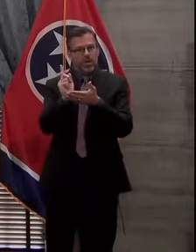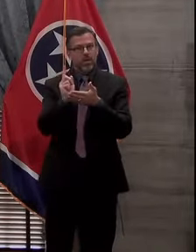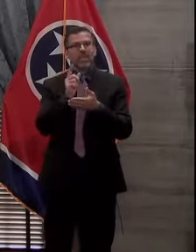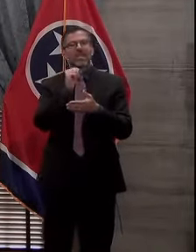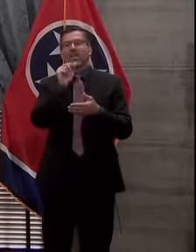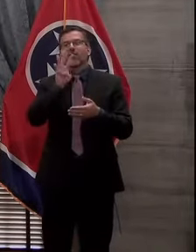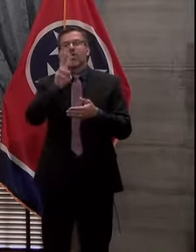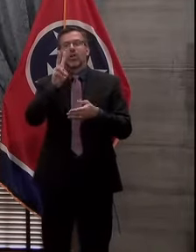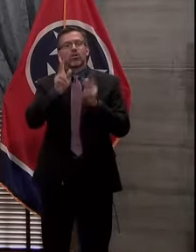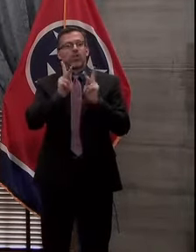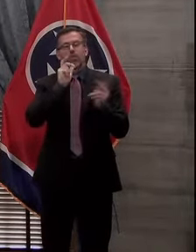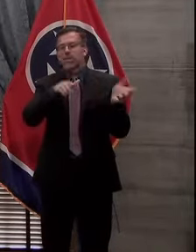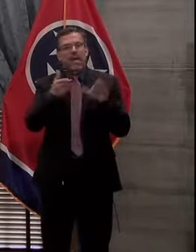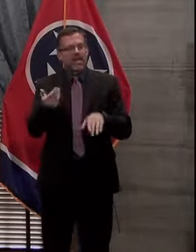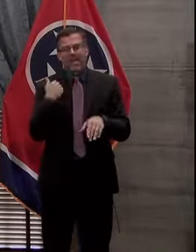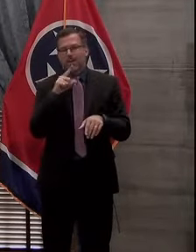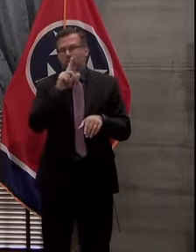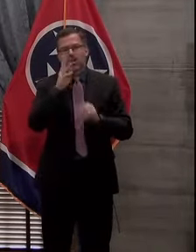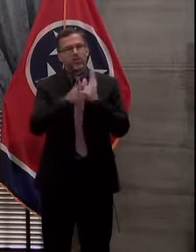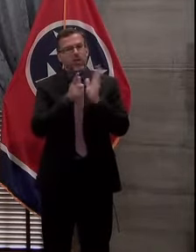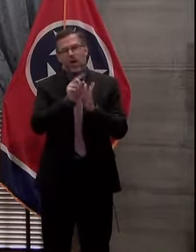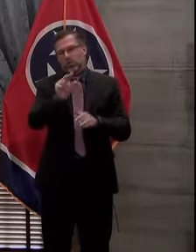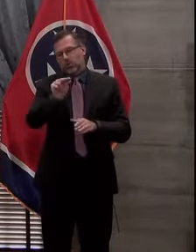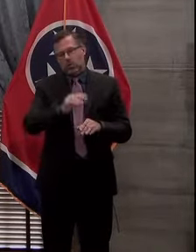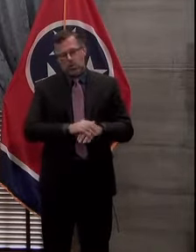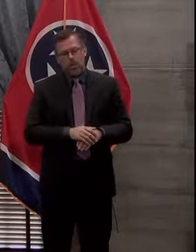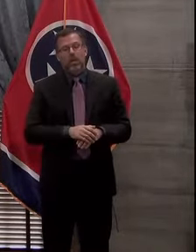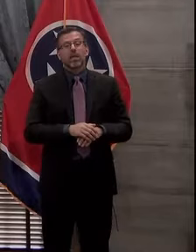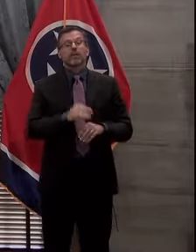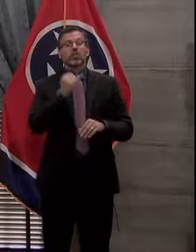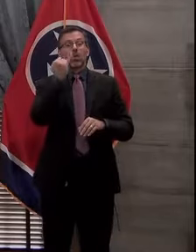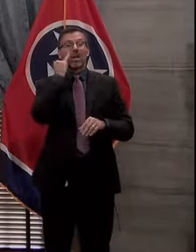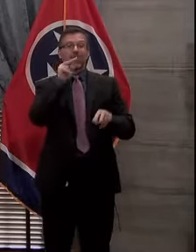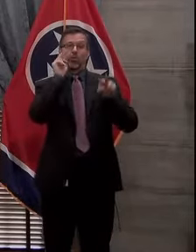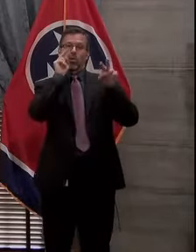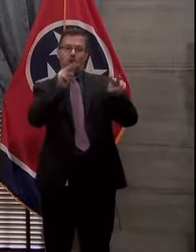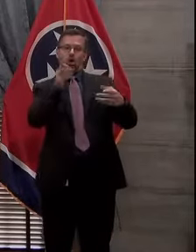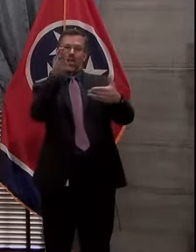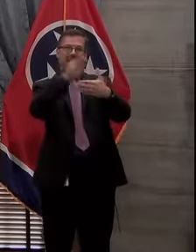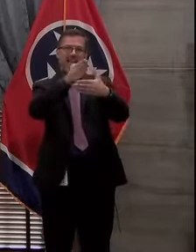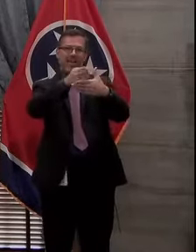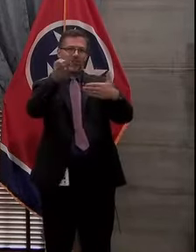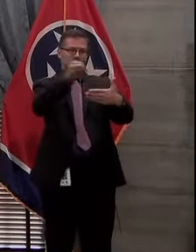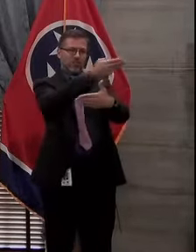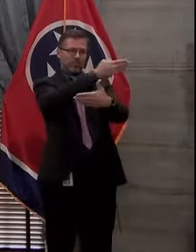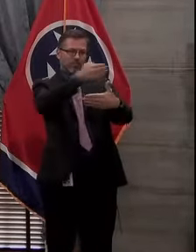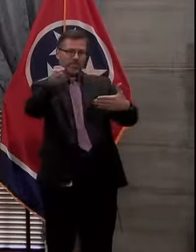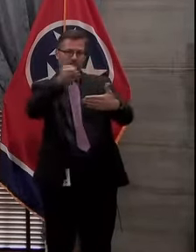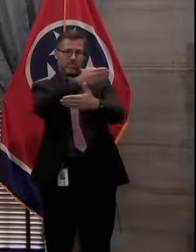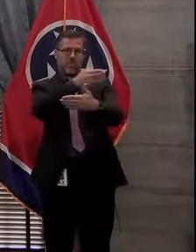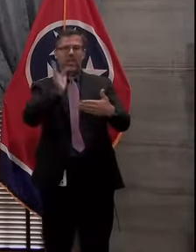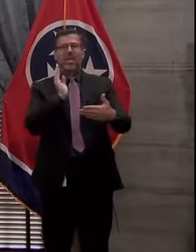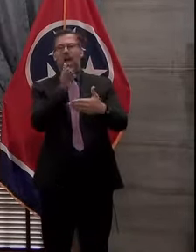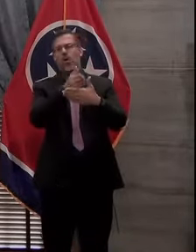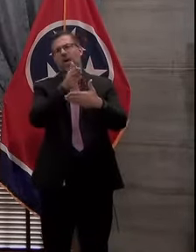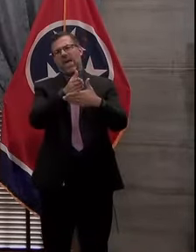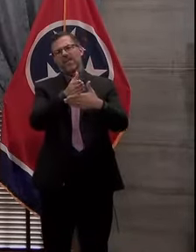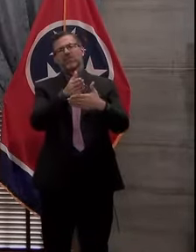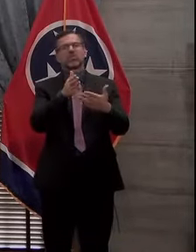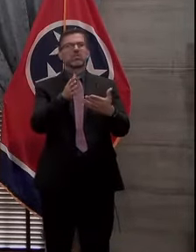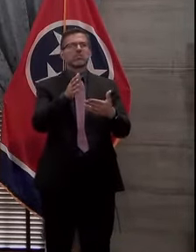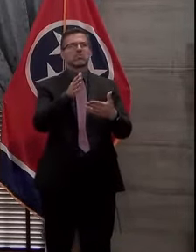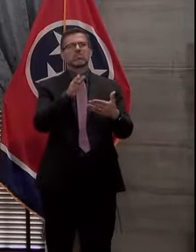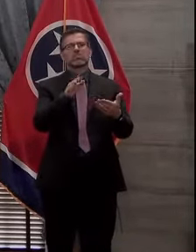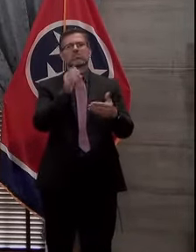died in the last 24 hours. So when you look at that on the whole, as an average, our average daily death rate has been plus or